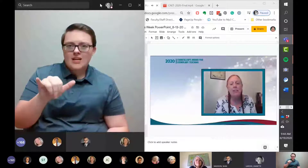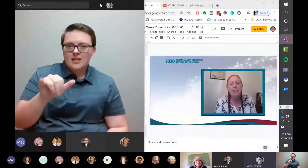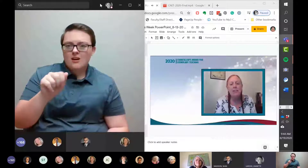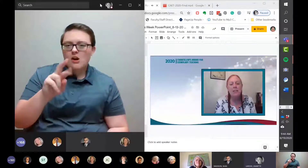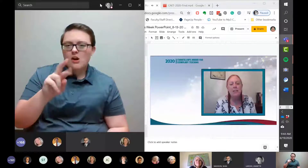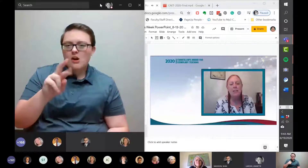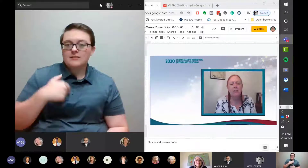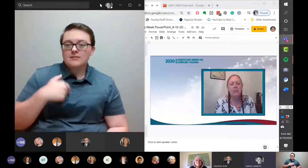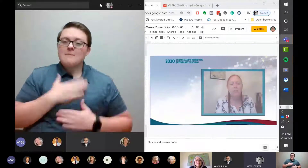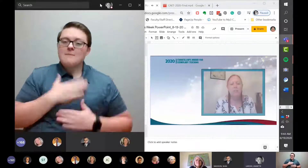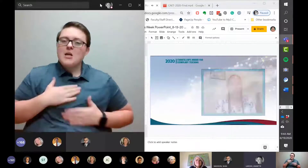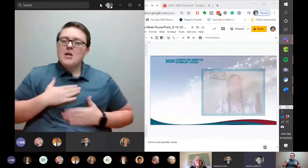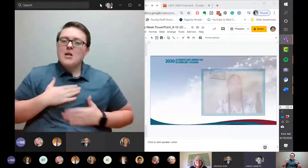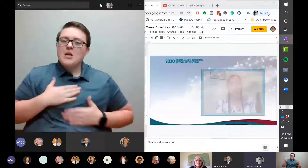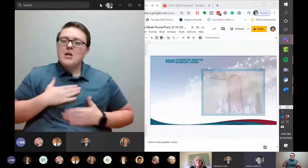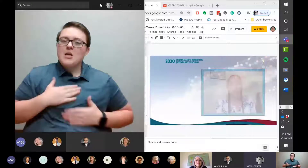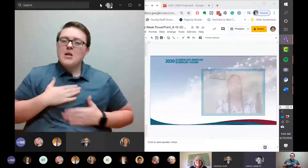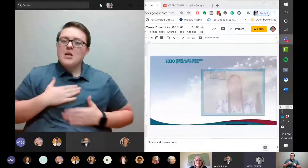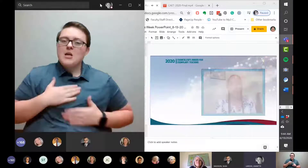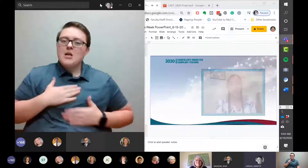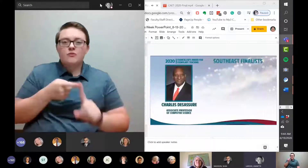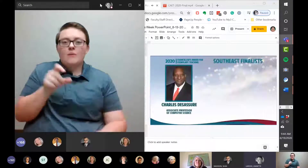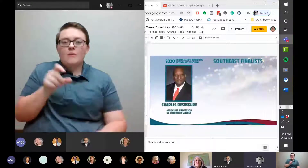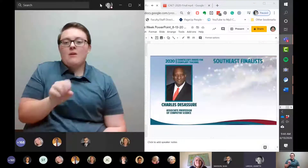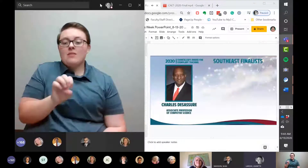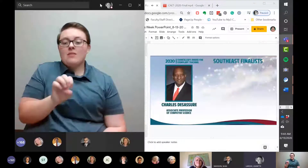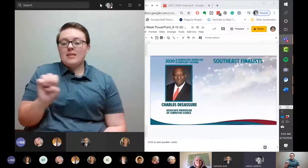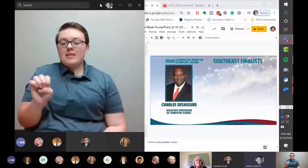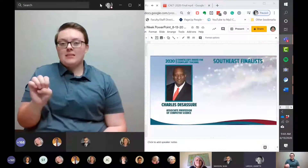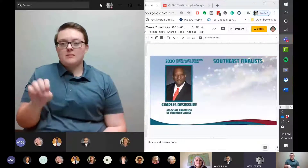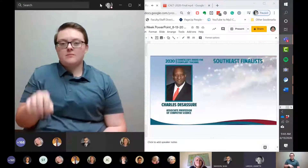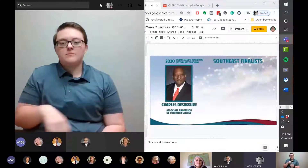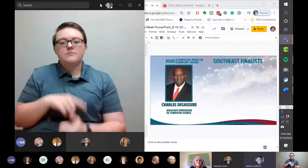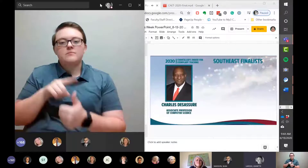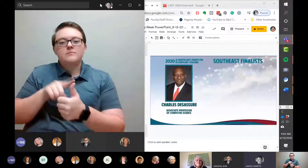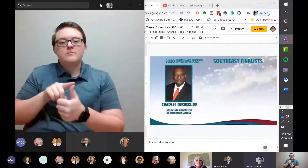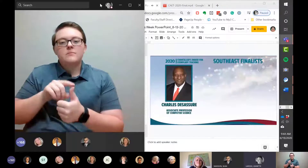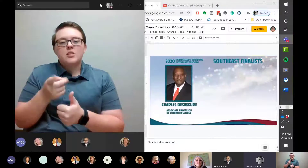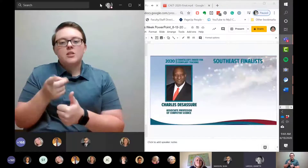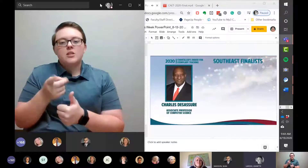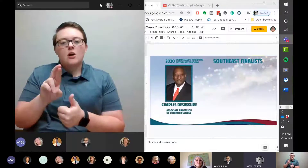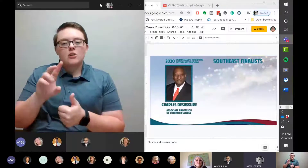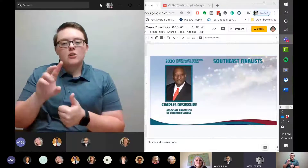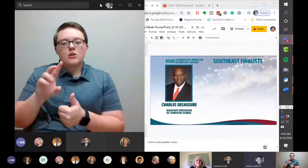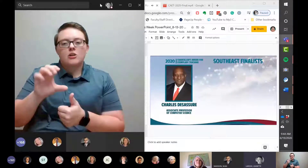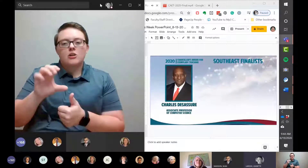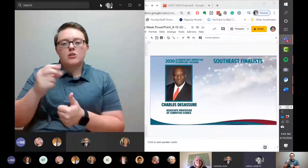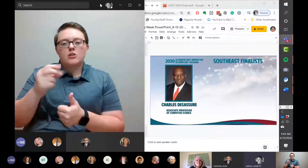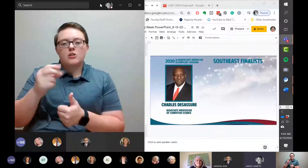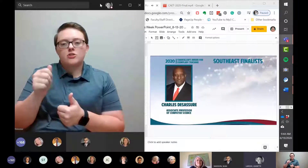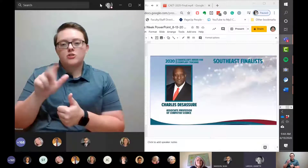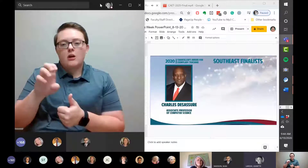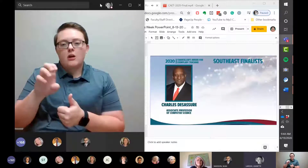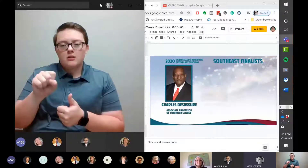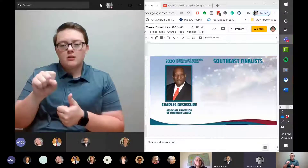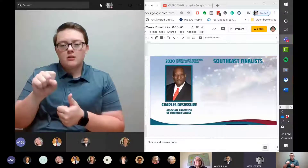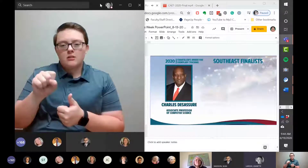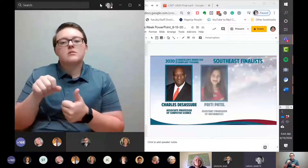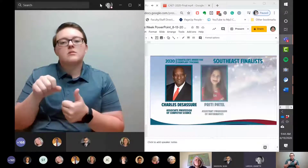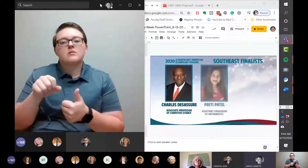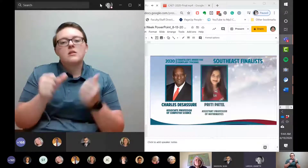the TCC Southeast Campus. Dr. Charles DeSaussure, Associate Professor, Computer